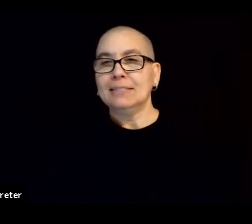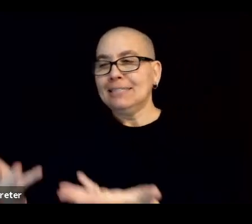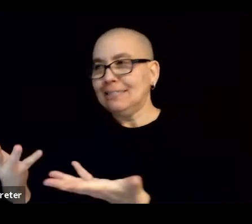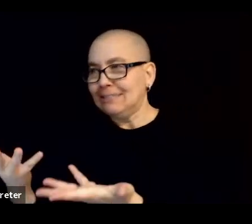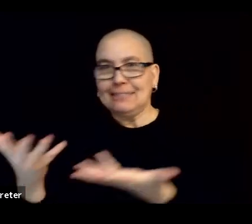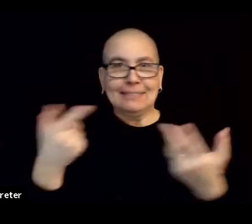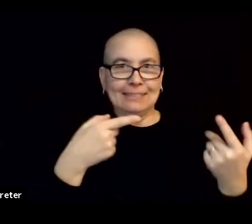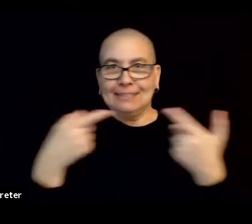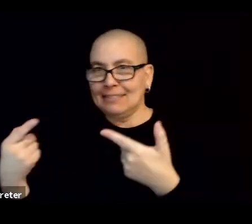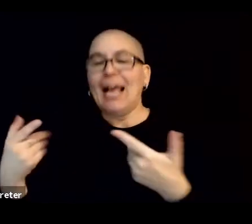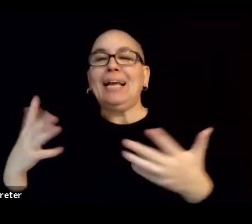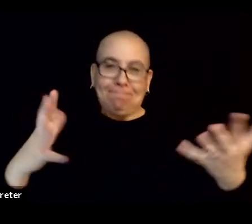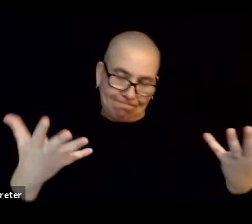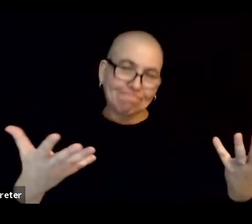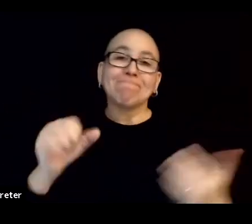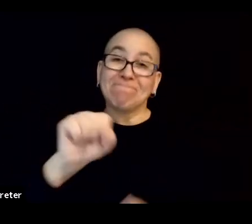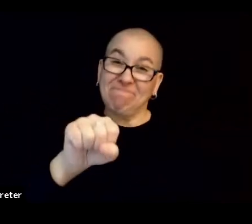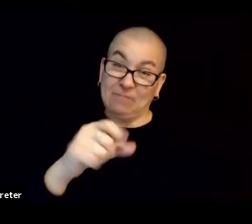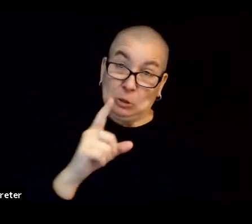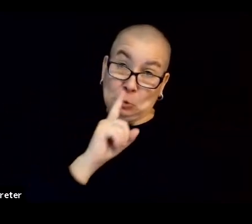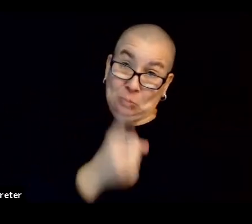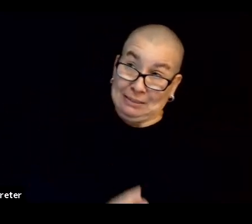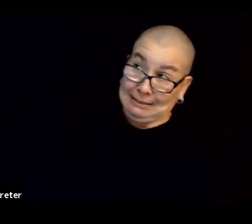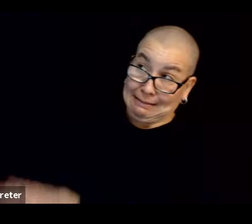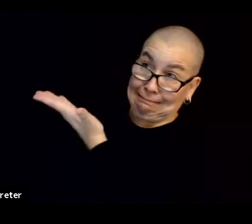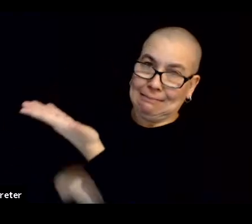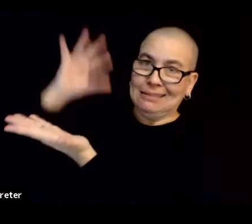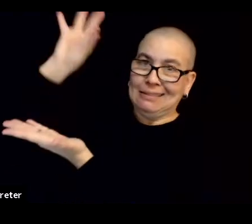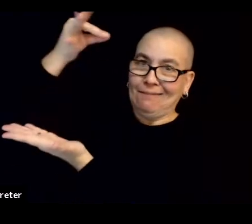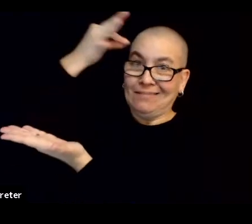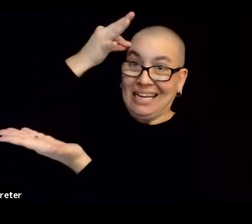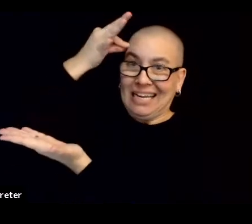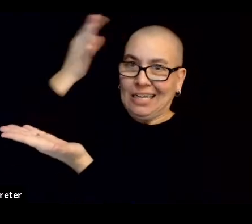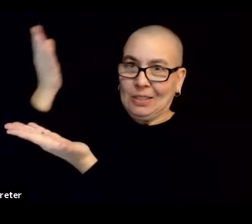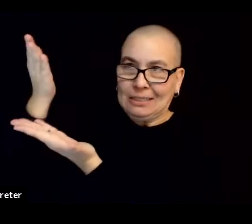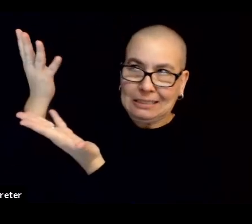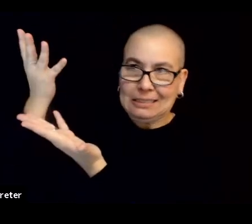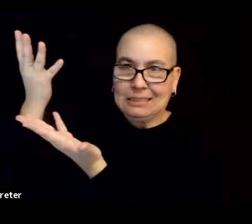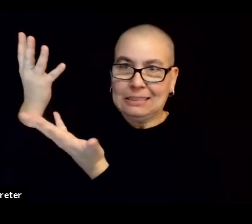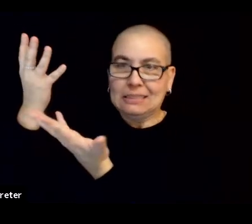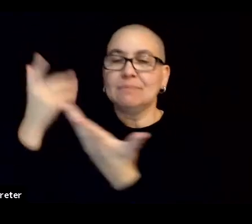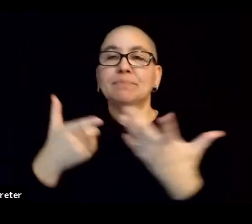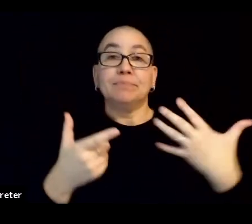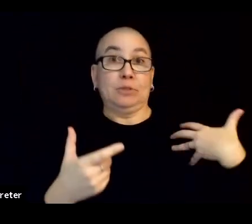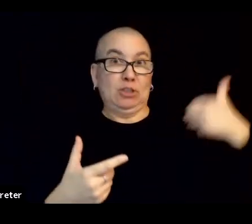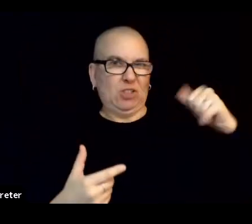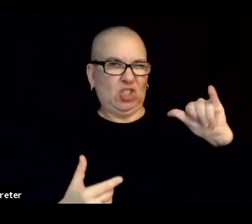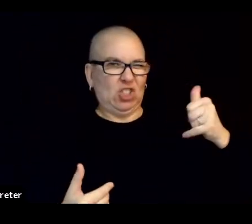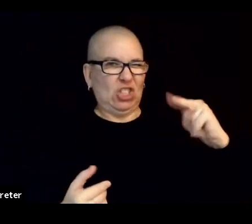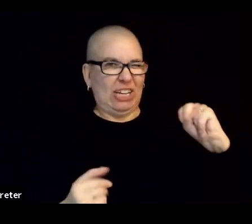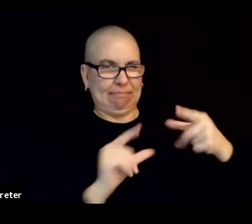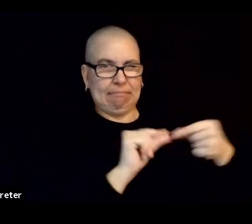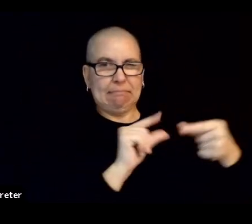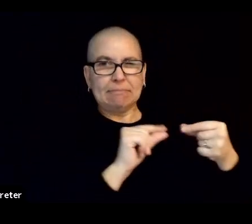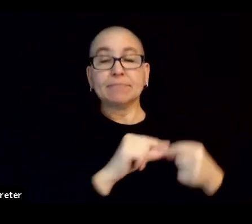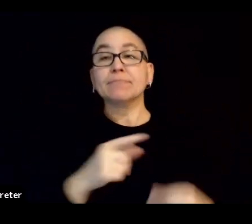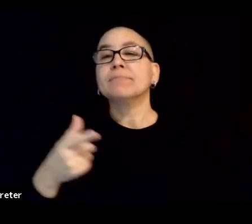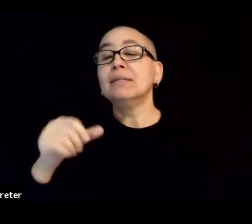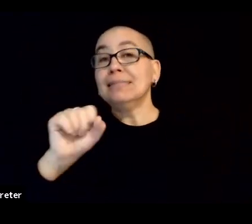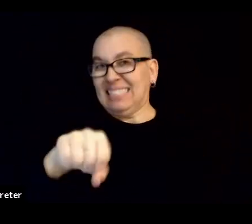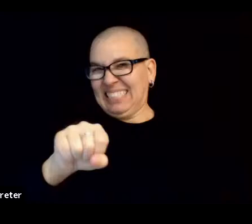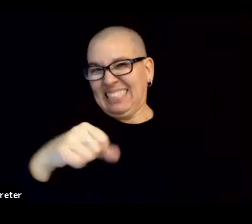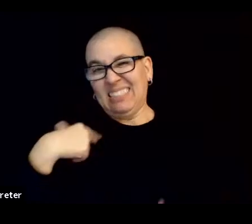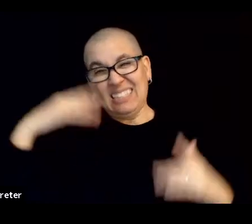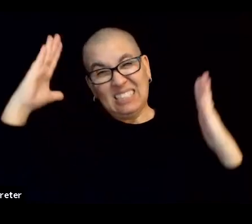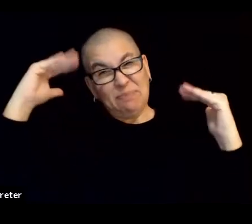so far is that we should expect about this same level for at least another few weeks. But I would also, I know the